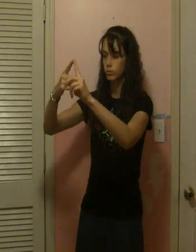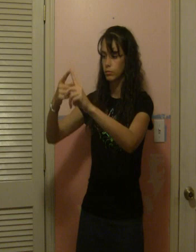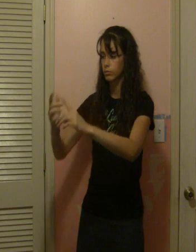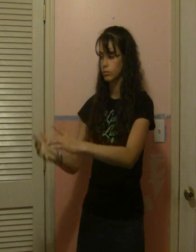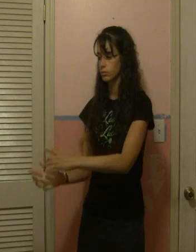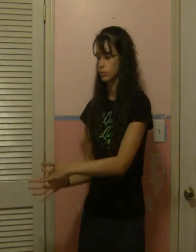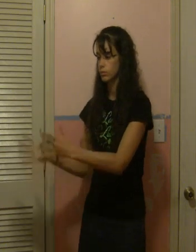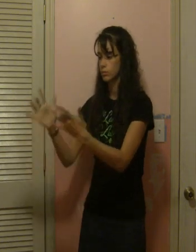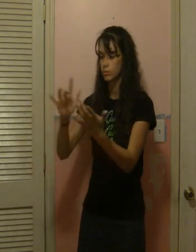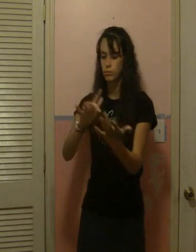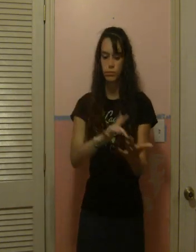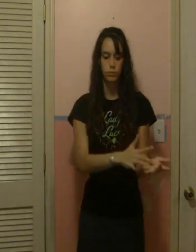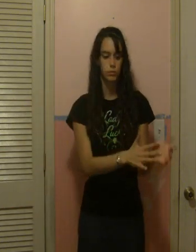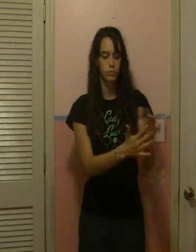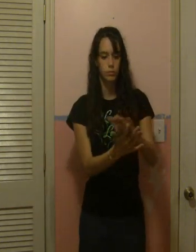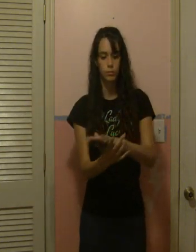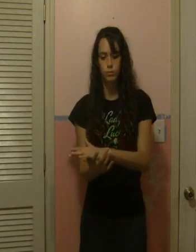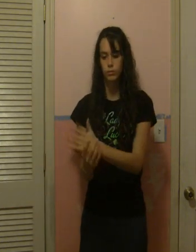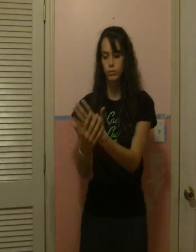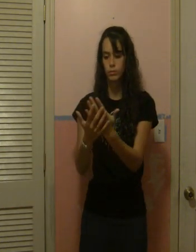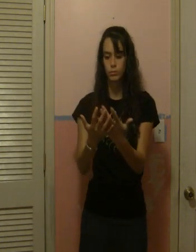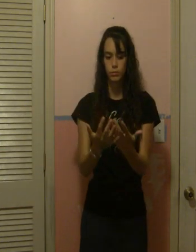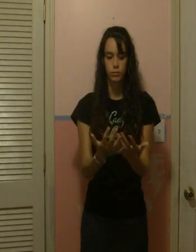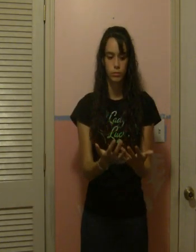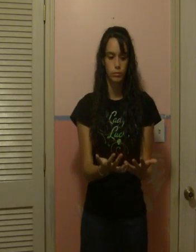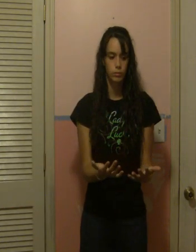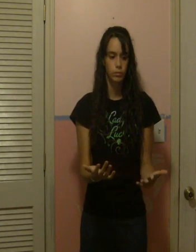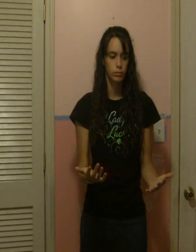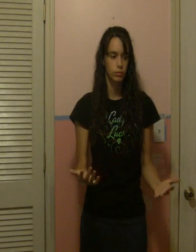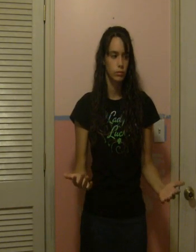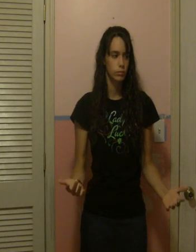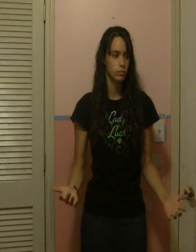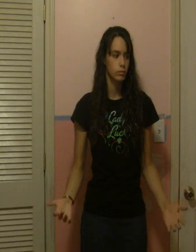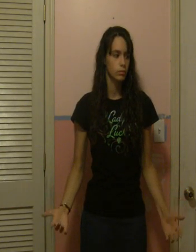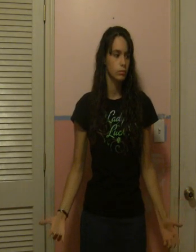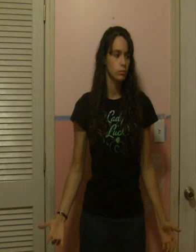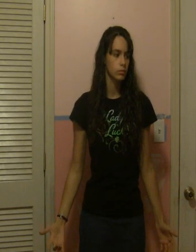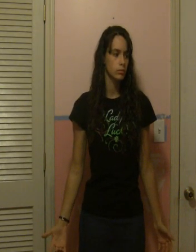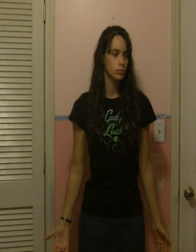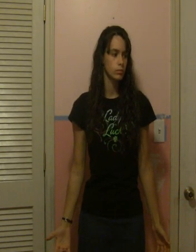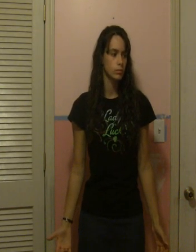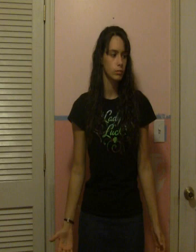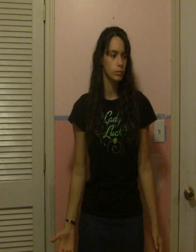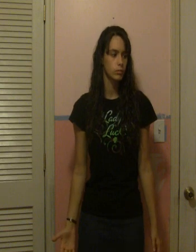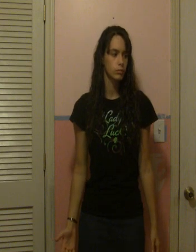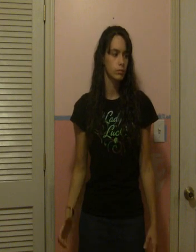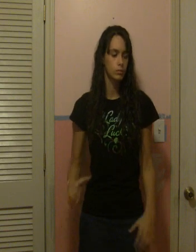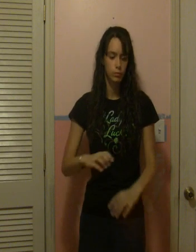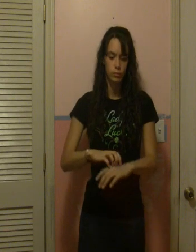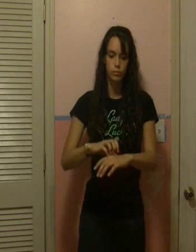the Father's hand. Oh, Savior,